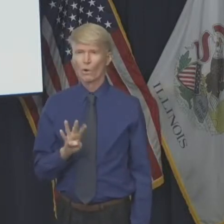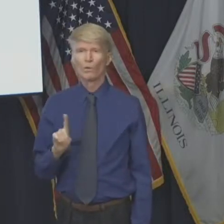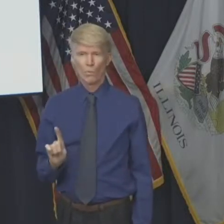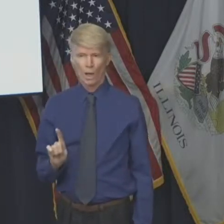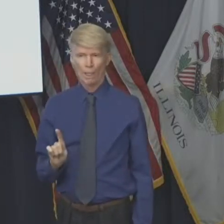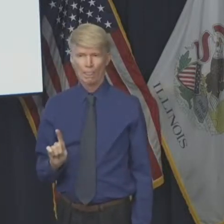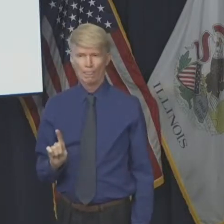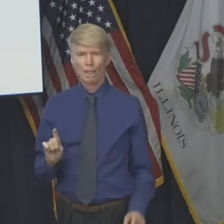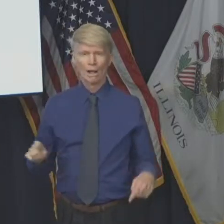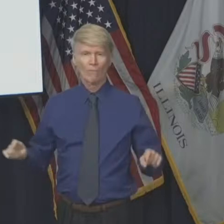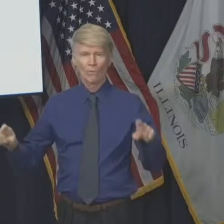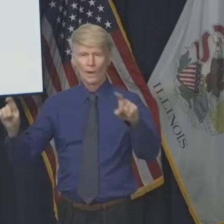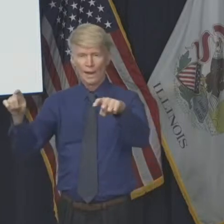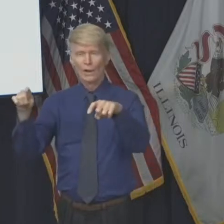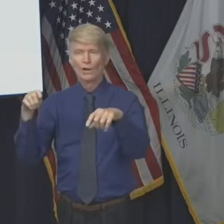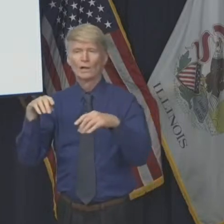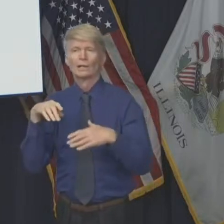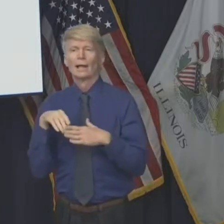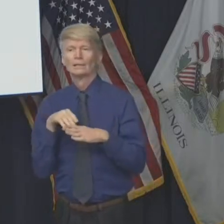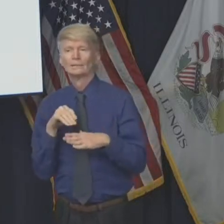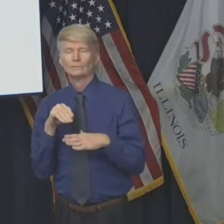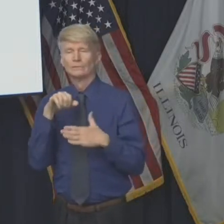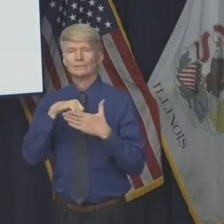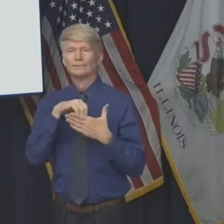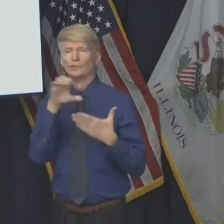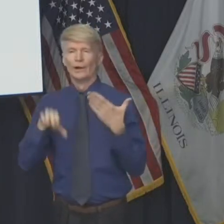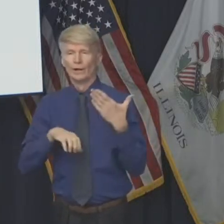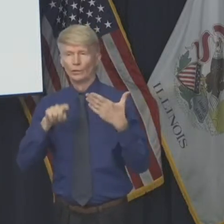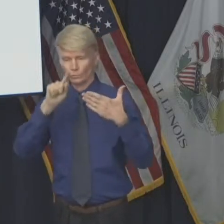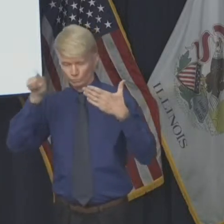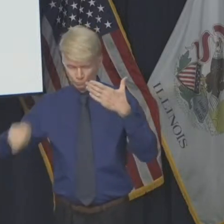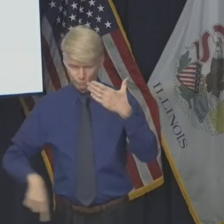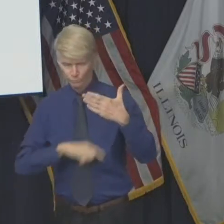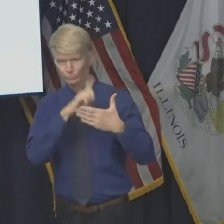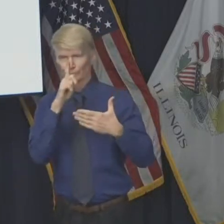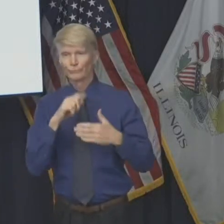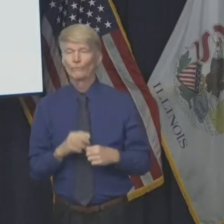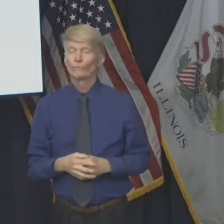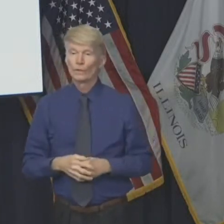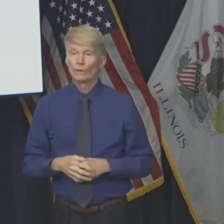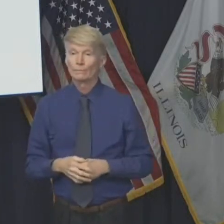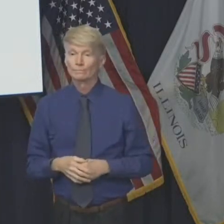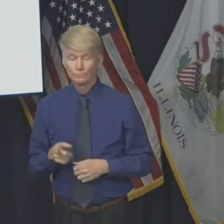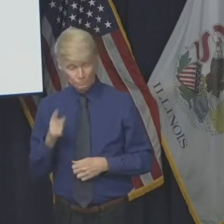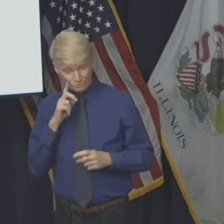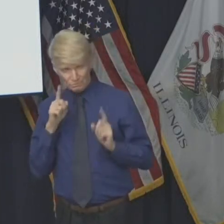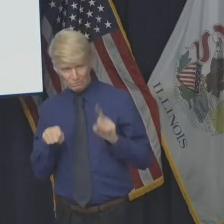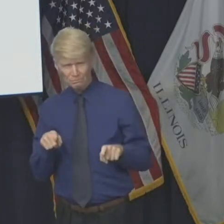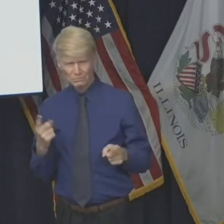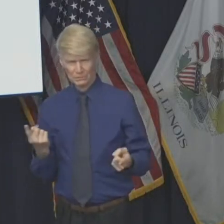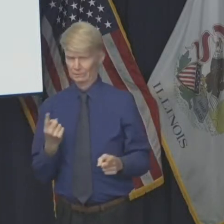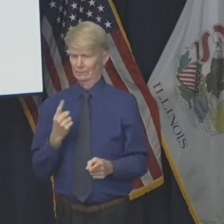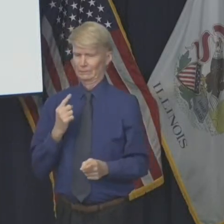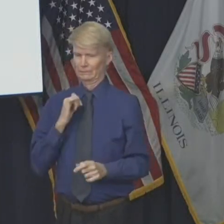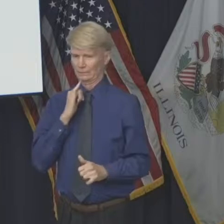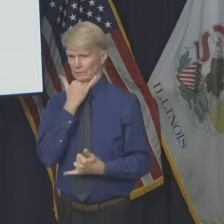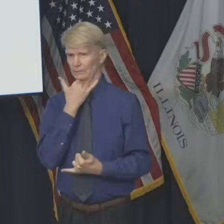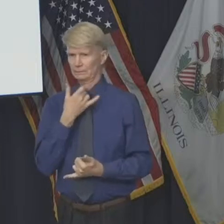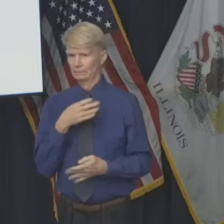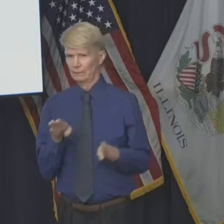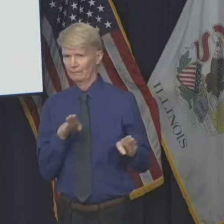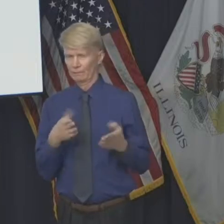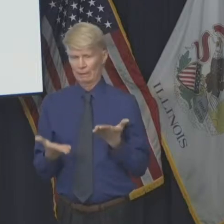217-782-4141 everywhere else in the state. If anyone encounters election activity that they suspect is improper